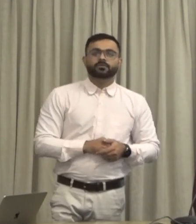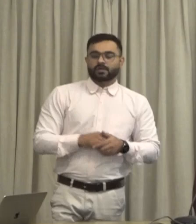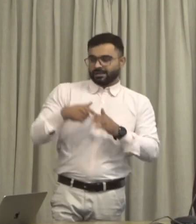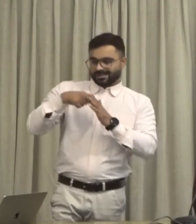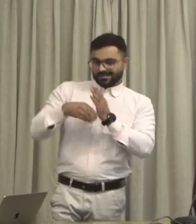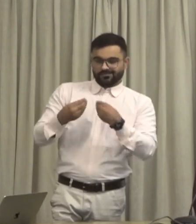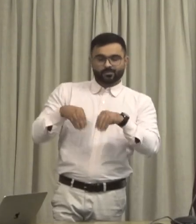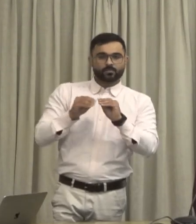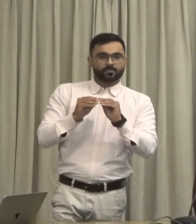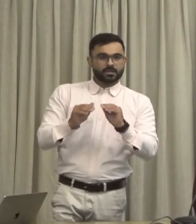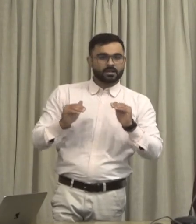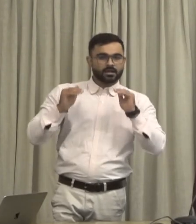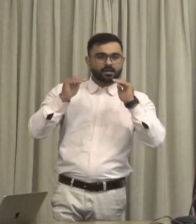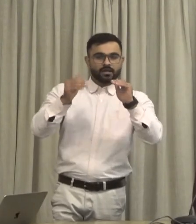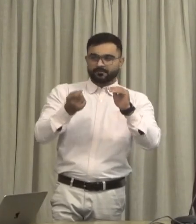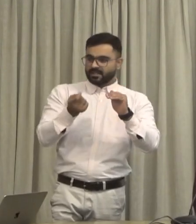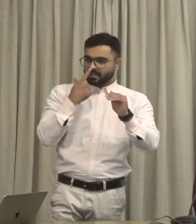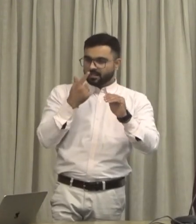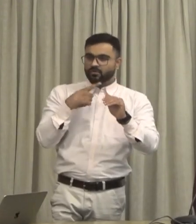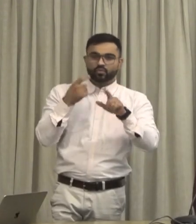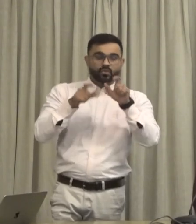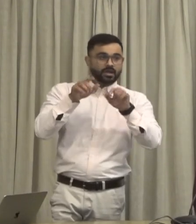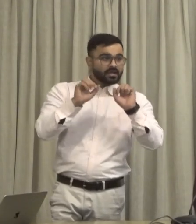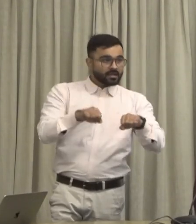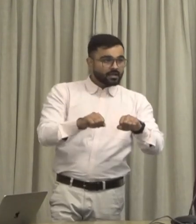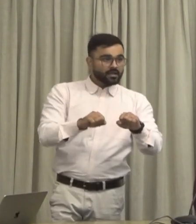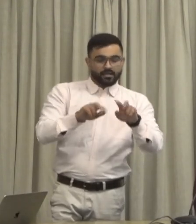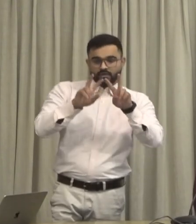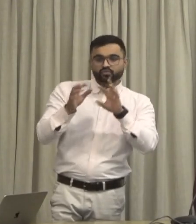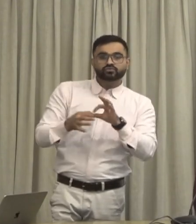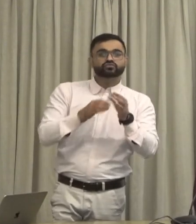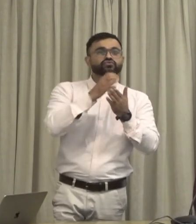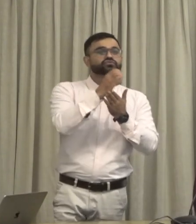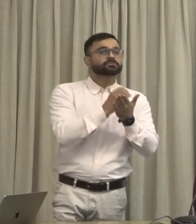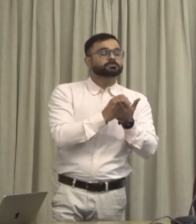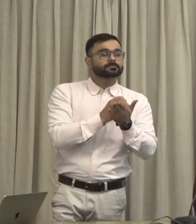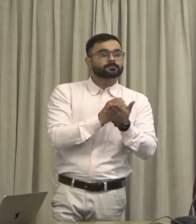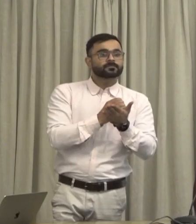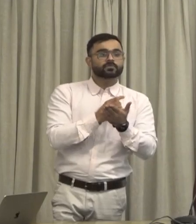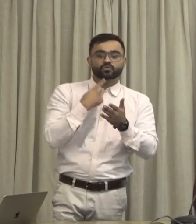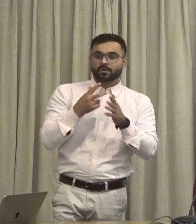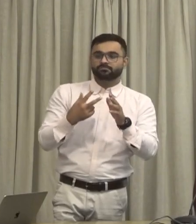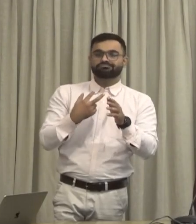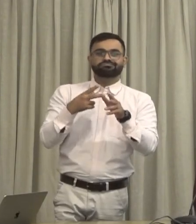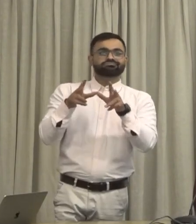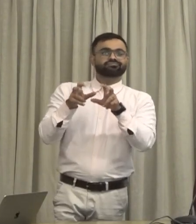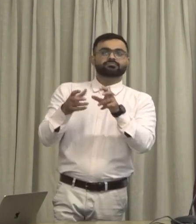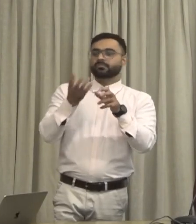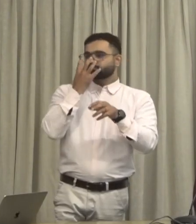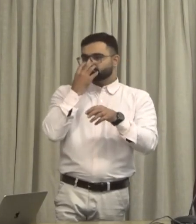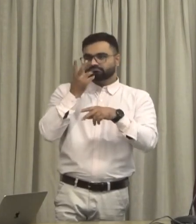beyond the advances of medicine, but who are also, as a matter of course, being hooked on a ventilator